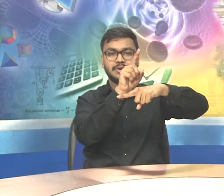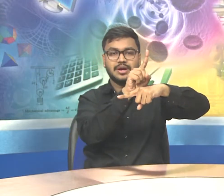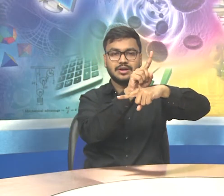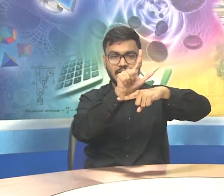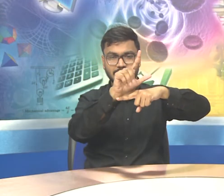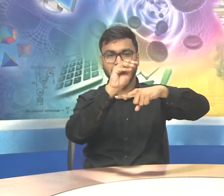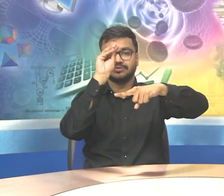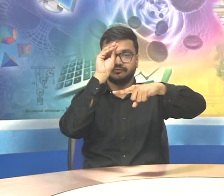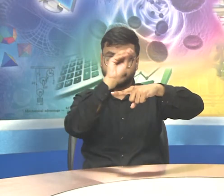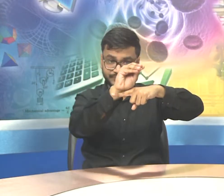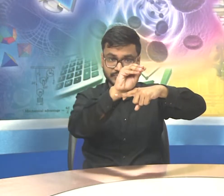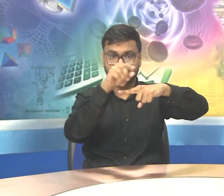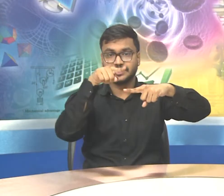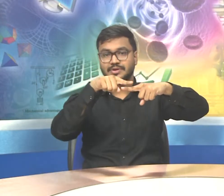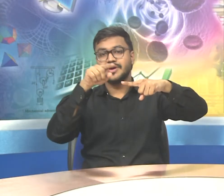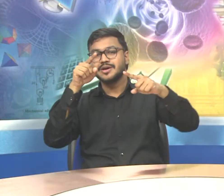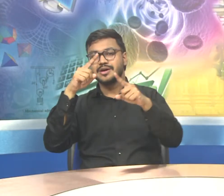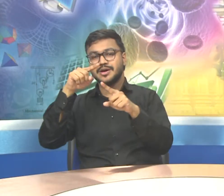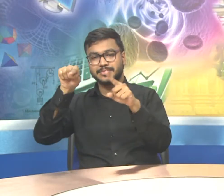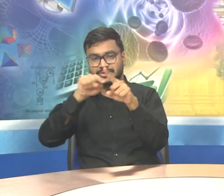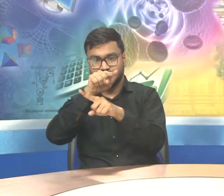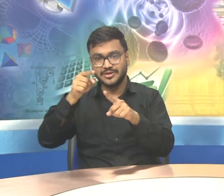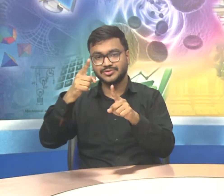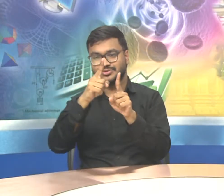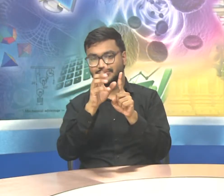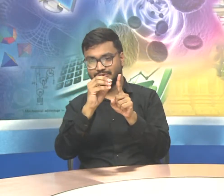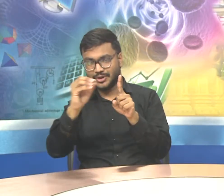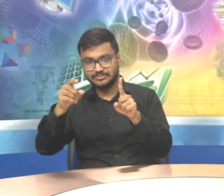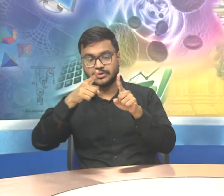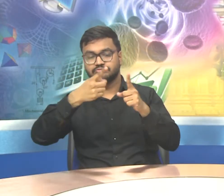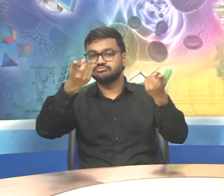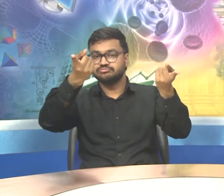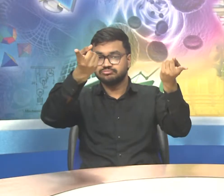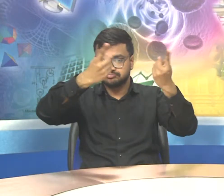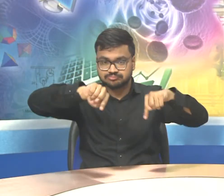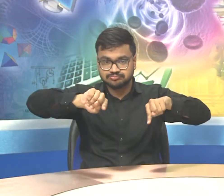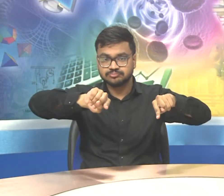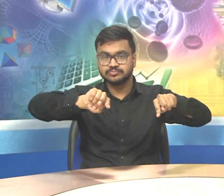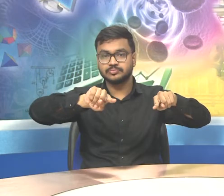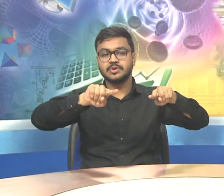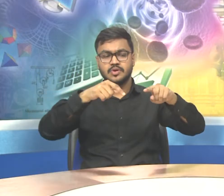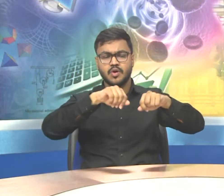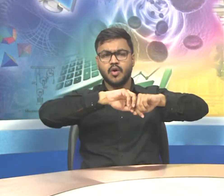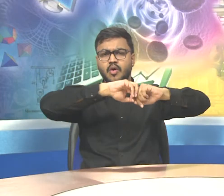which each legislature is entitled to cast will be,